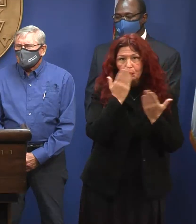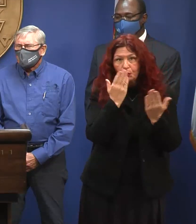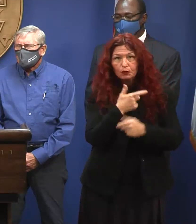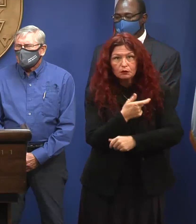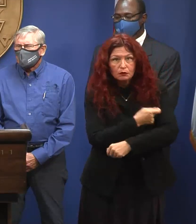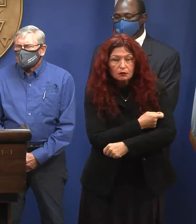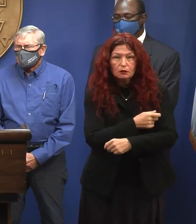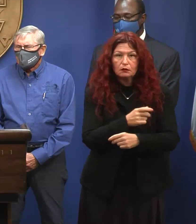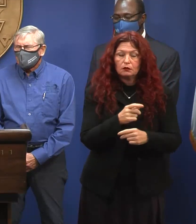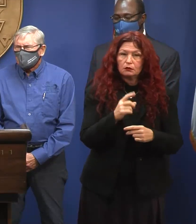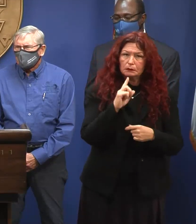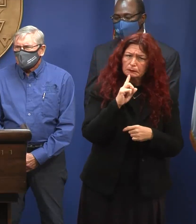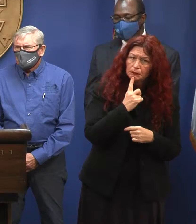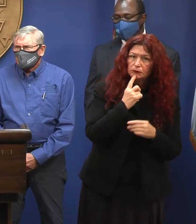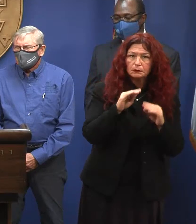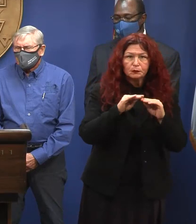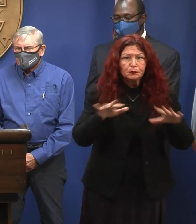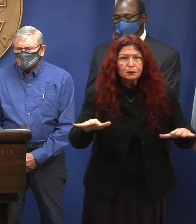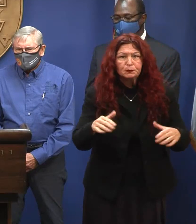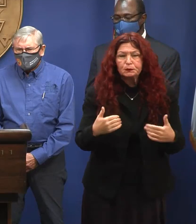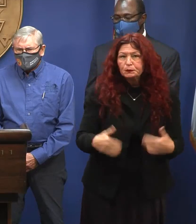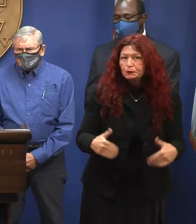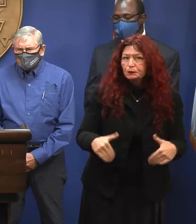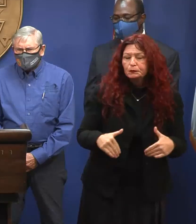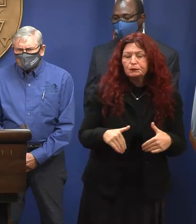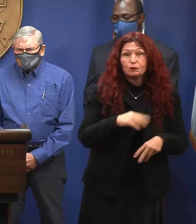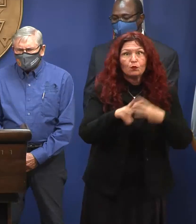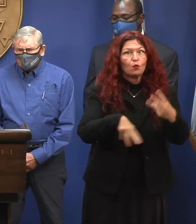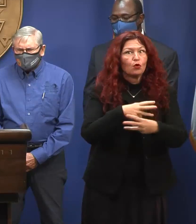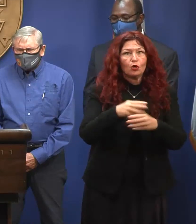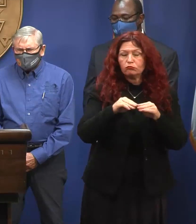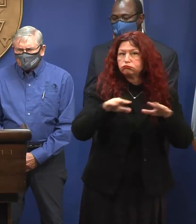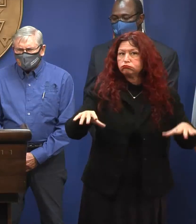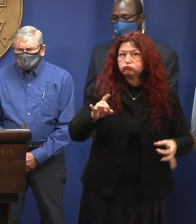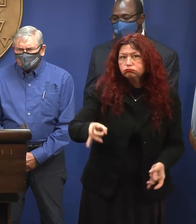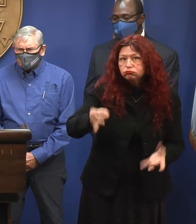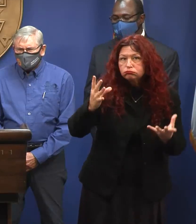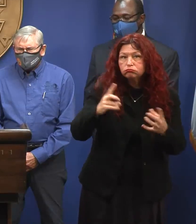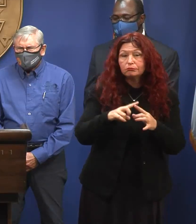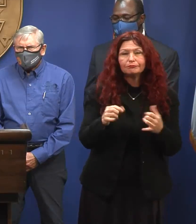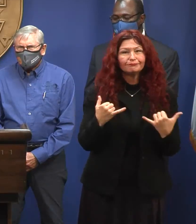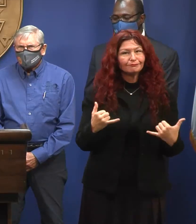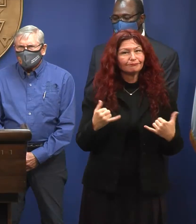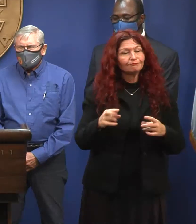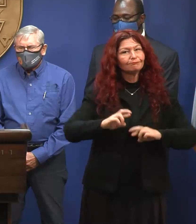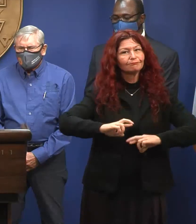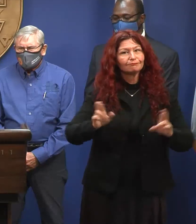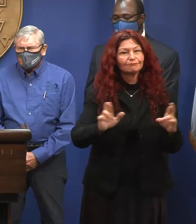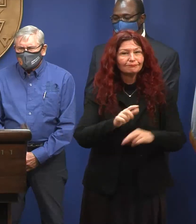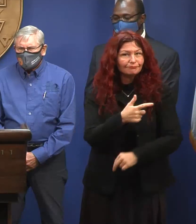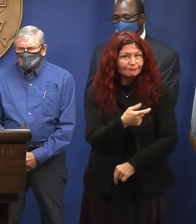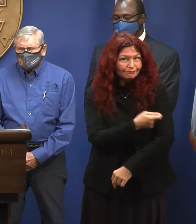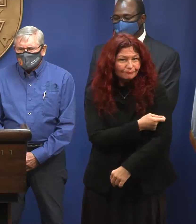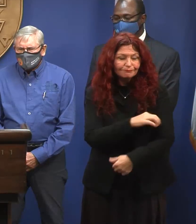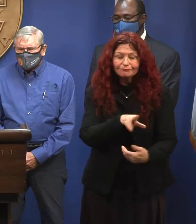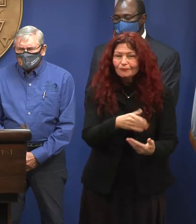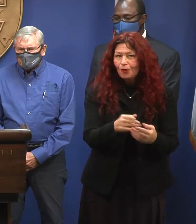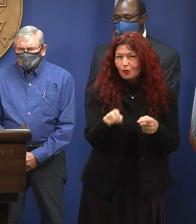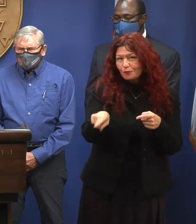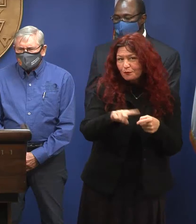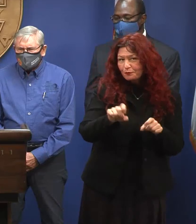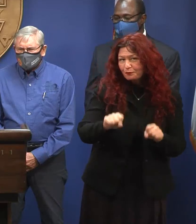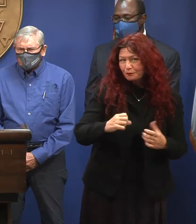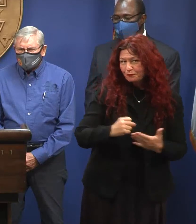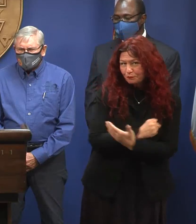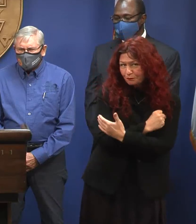in the midst of a full-blown global pandemic, but this year we have the vaccine and it is readily available to everyone. And